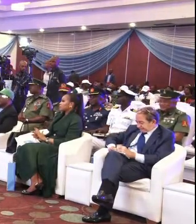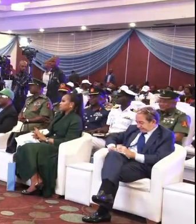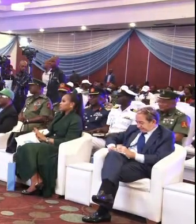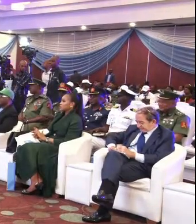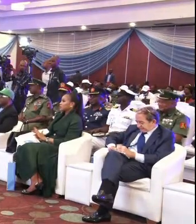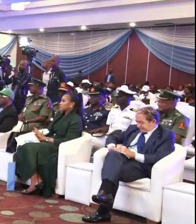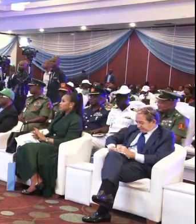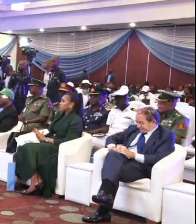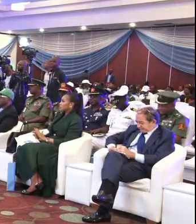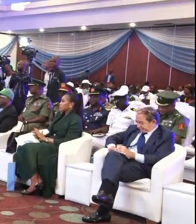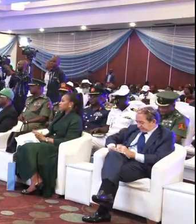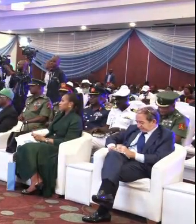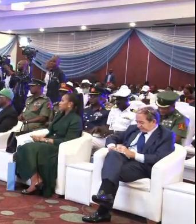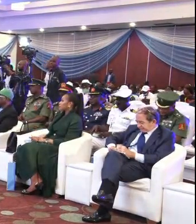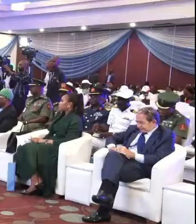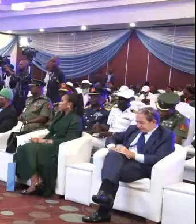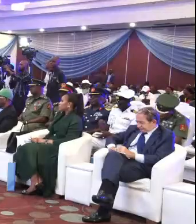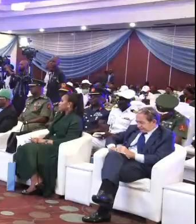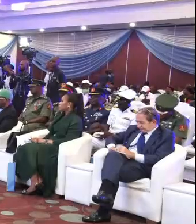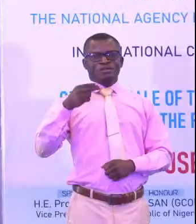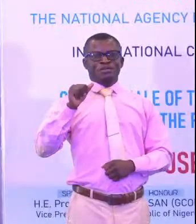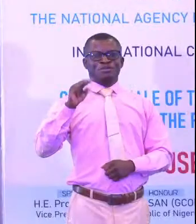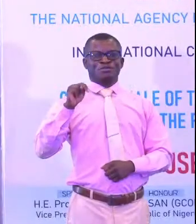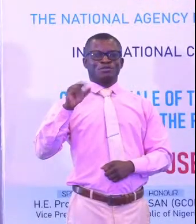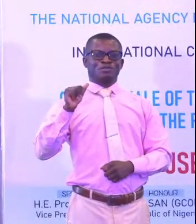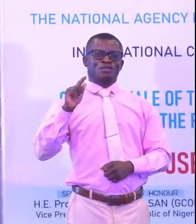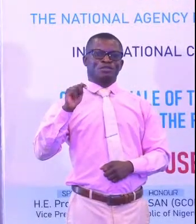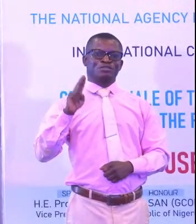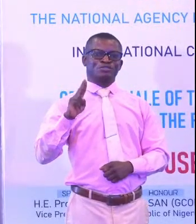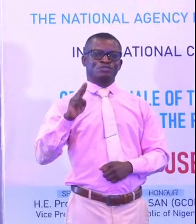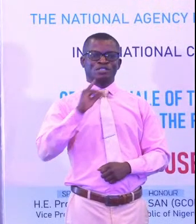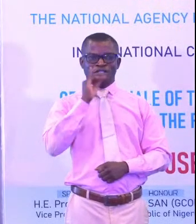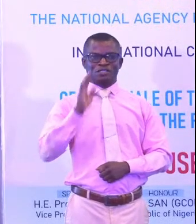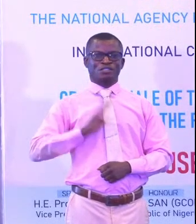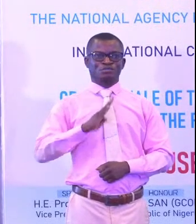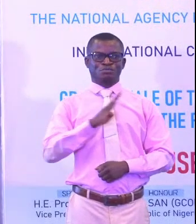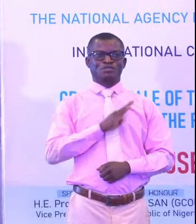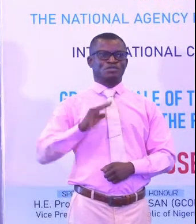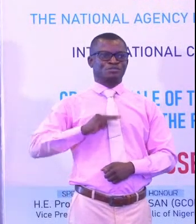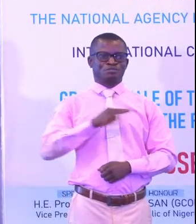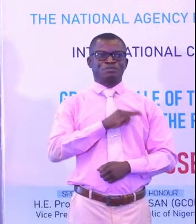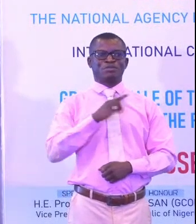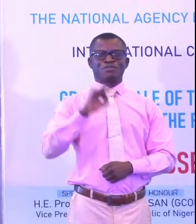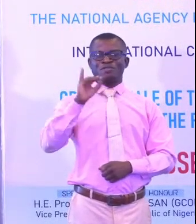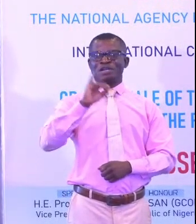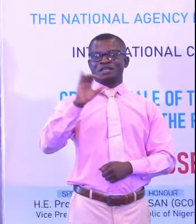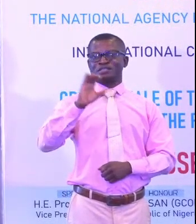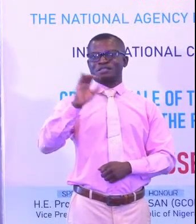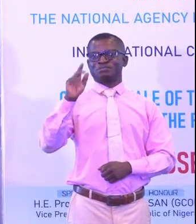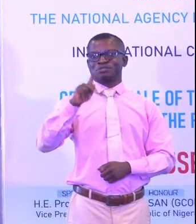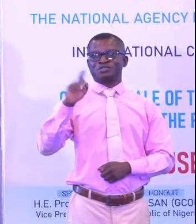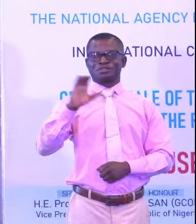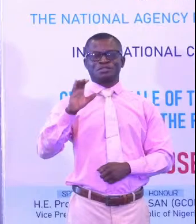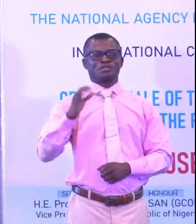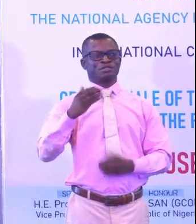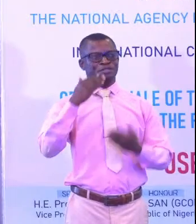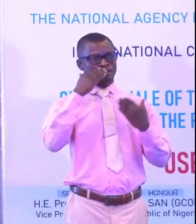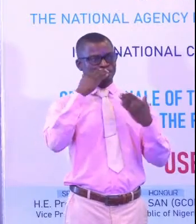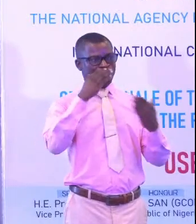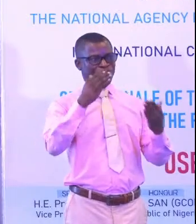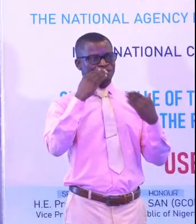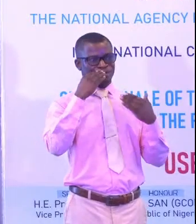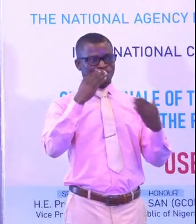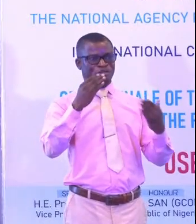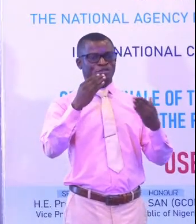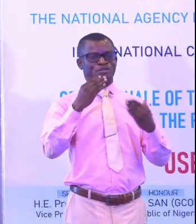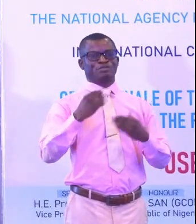Mrs. Hanatu Mohammed is a board member of the ICPC and representing the ICPC chairman. Thank you very much.